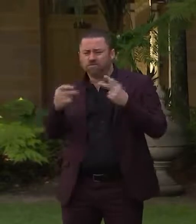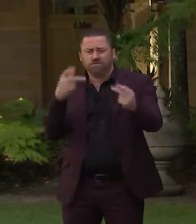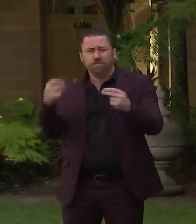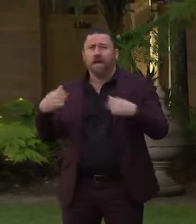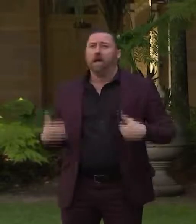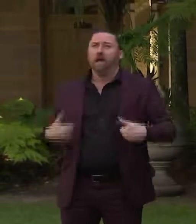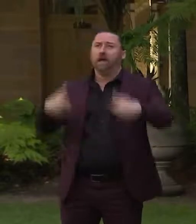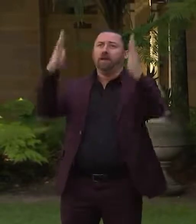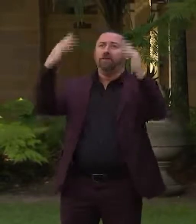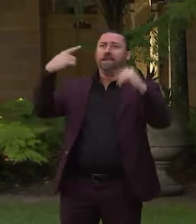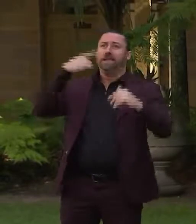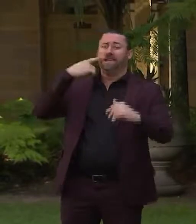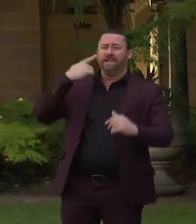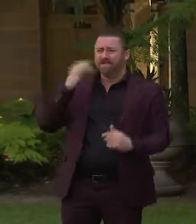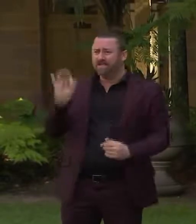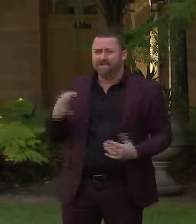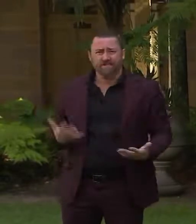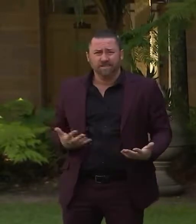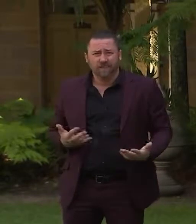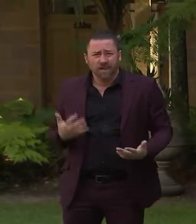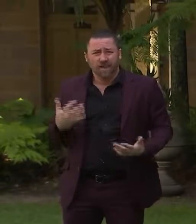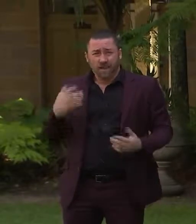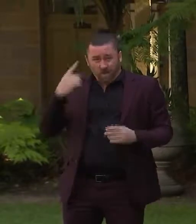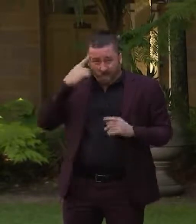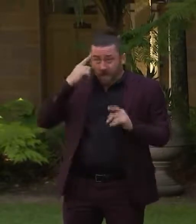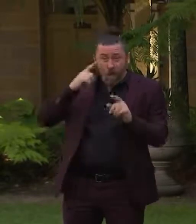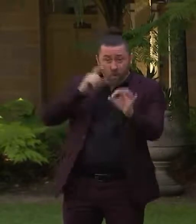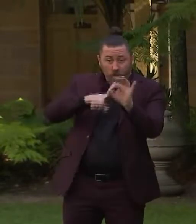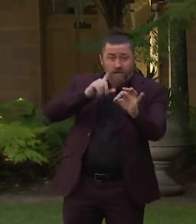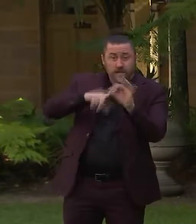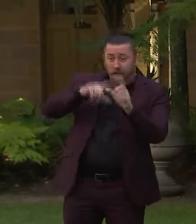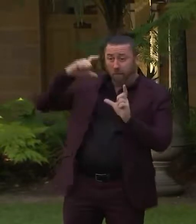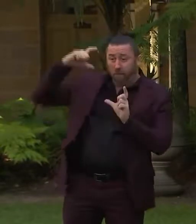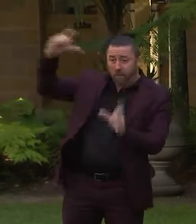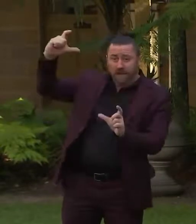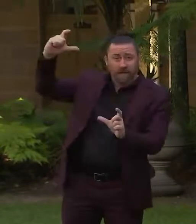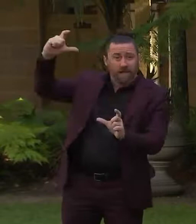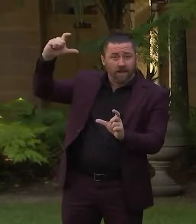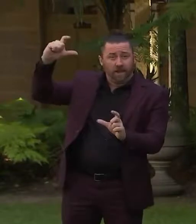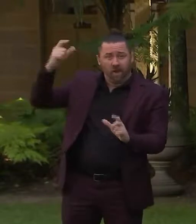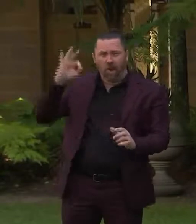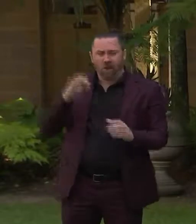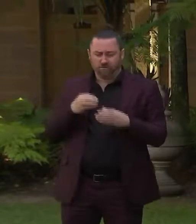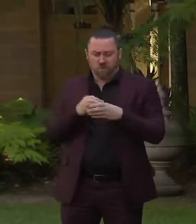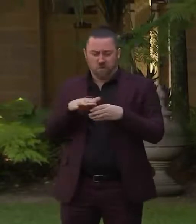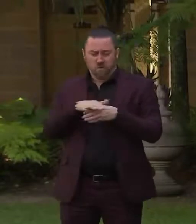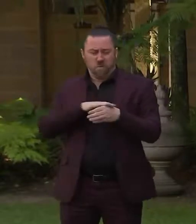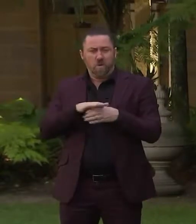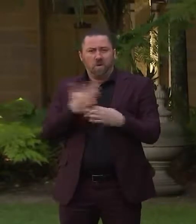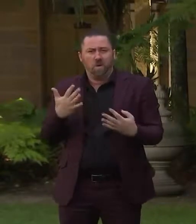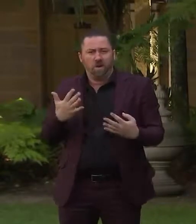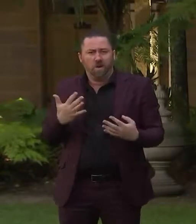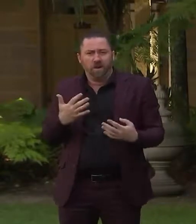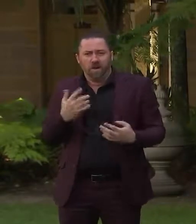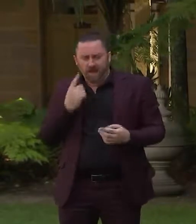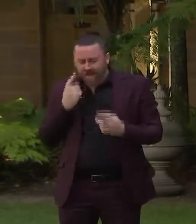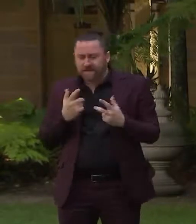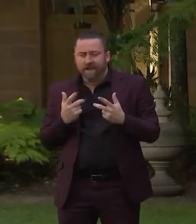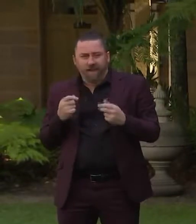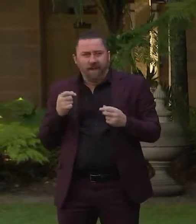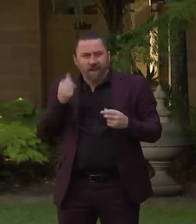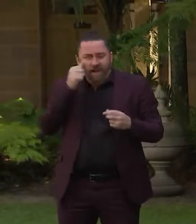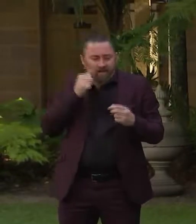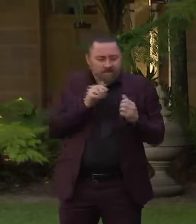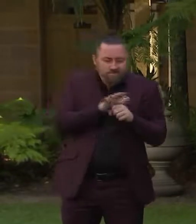rolling this vaccine out across a distributed state like Queensland is much, much harder than other more highly